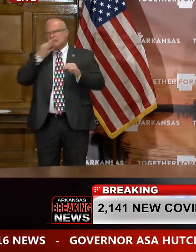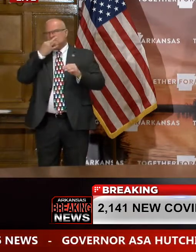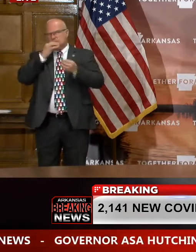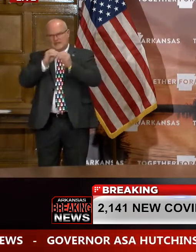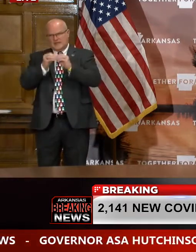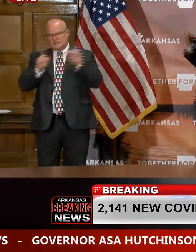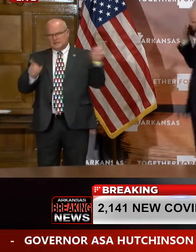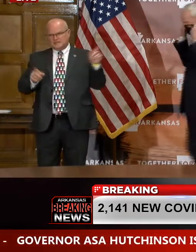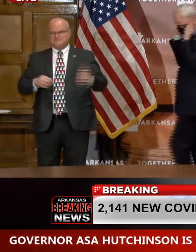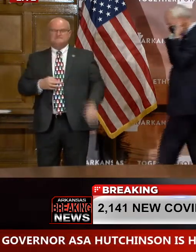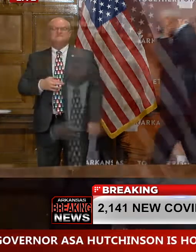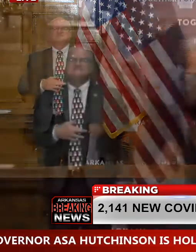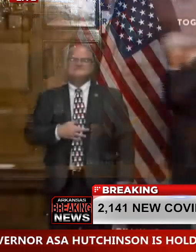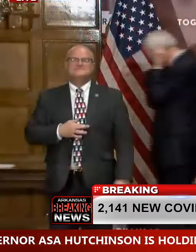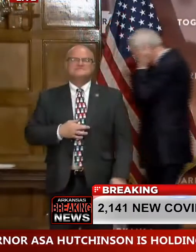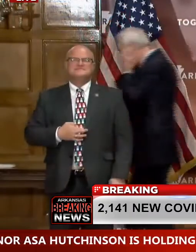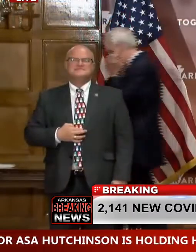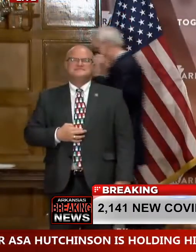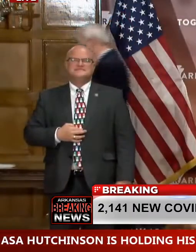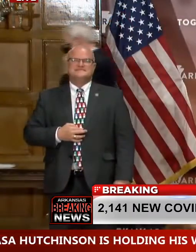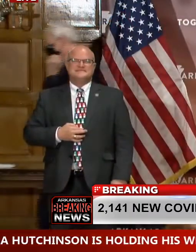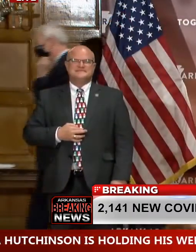the numbers.